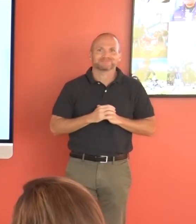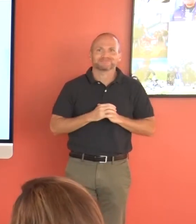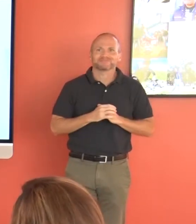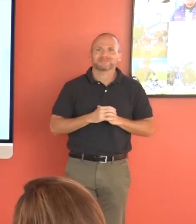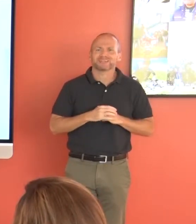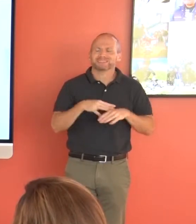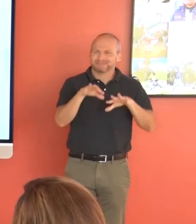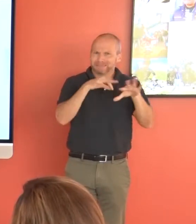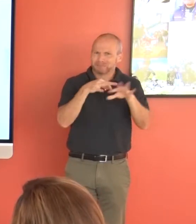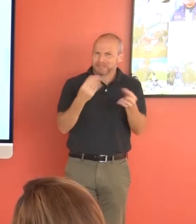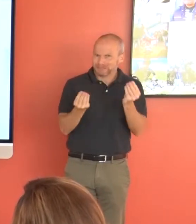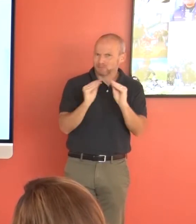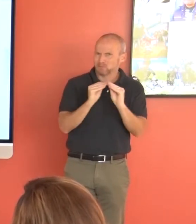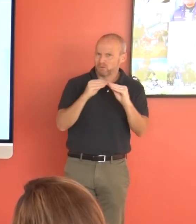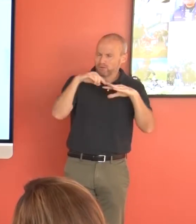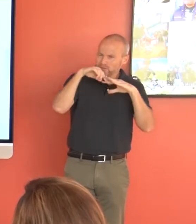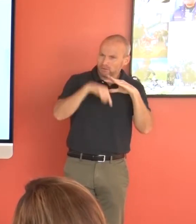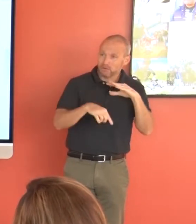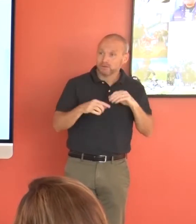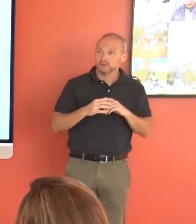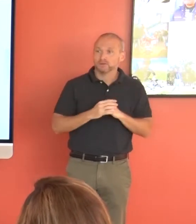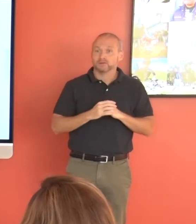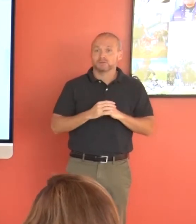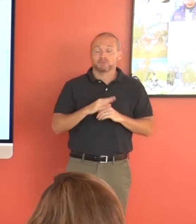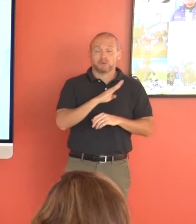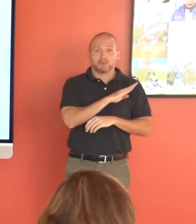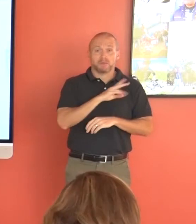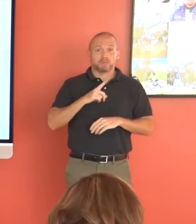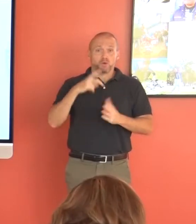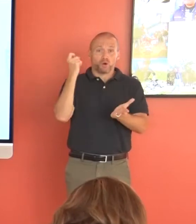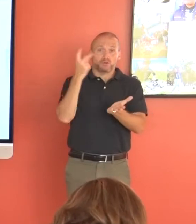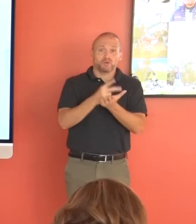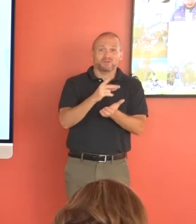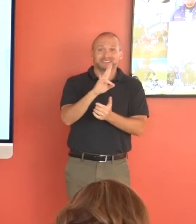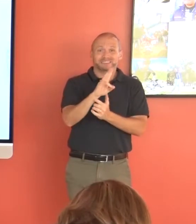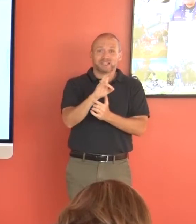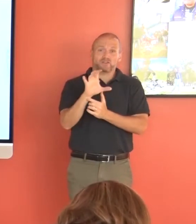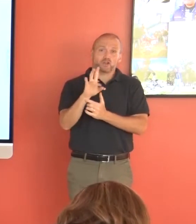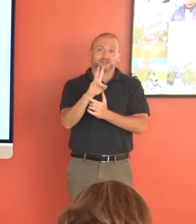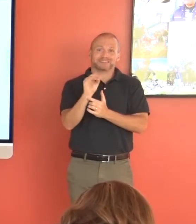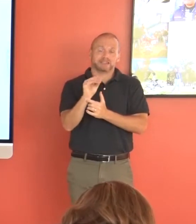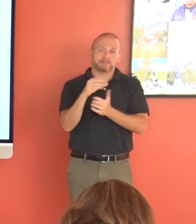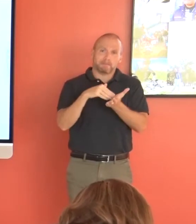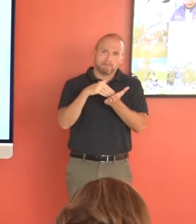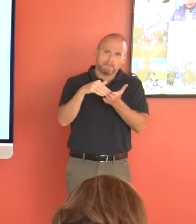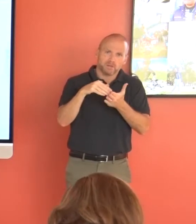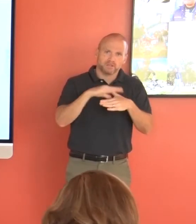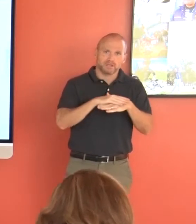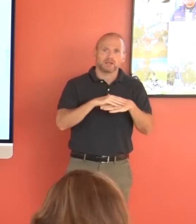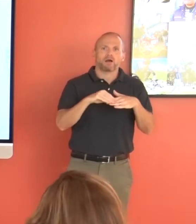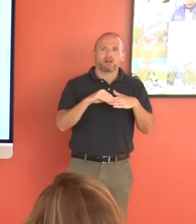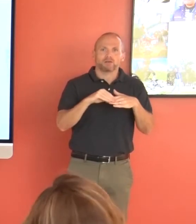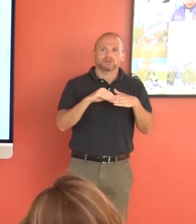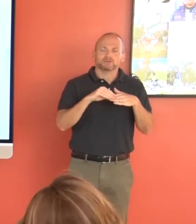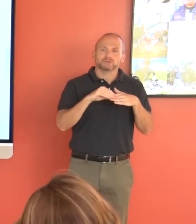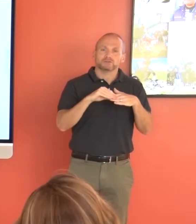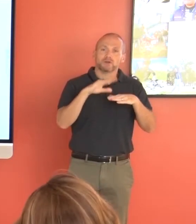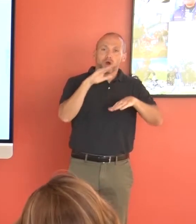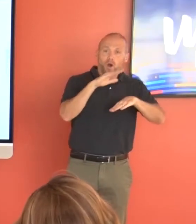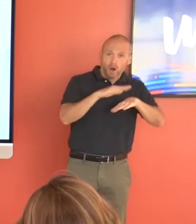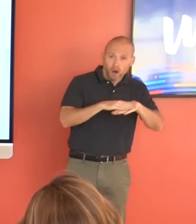talks about it. But our board approved $770 million to be put on the